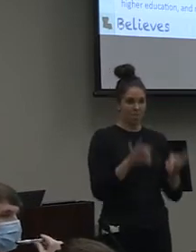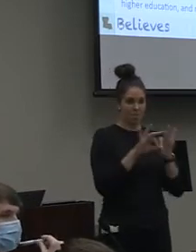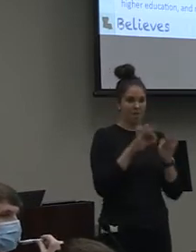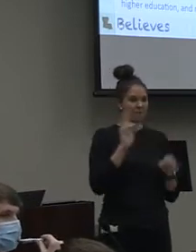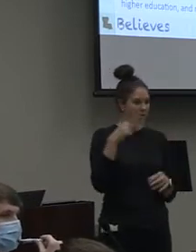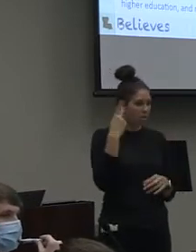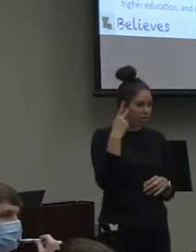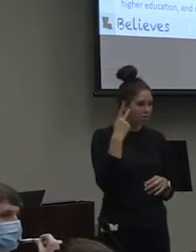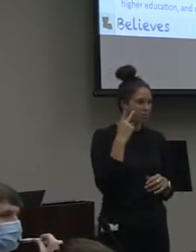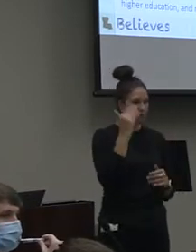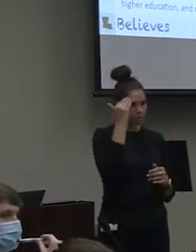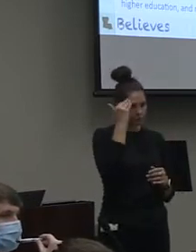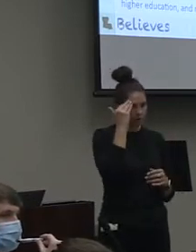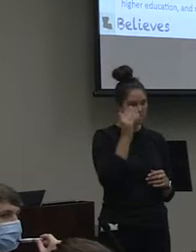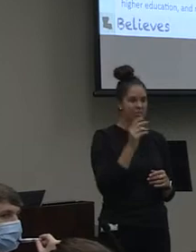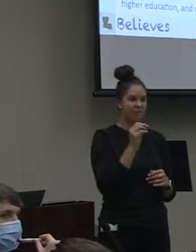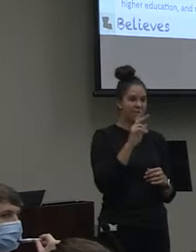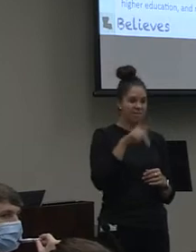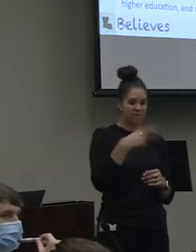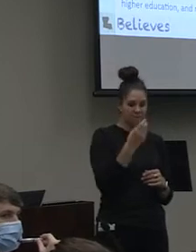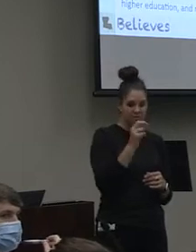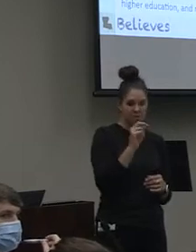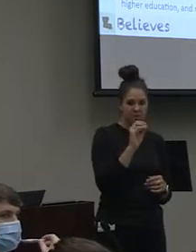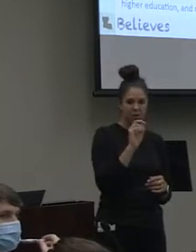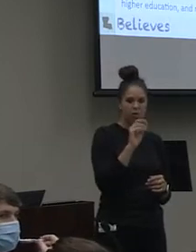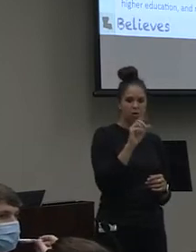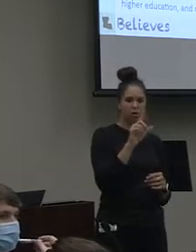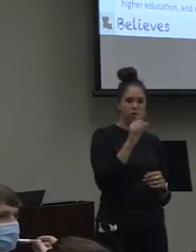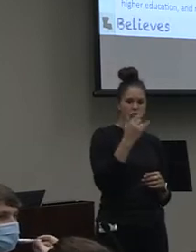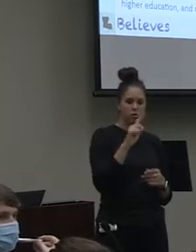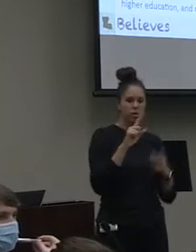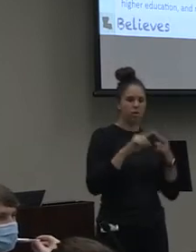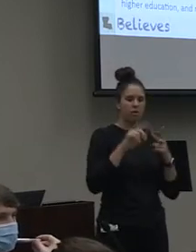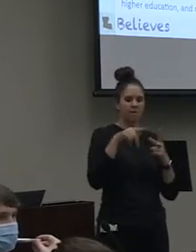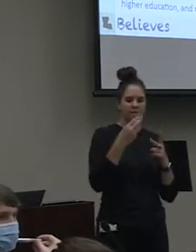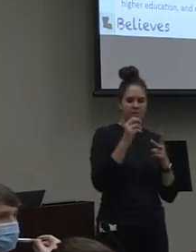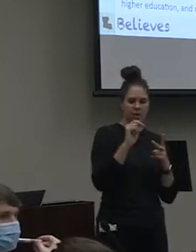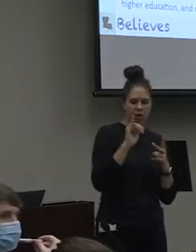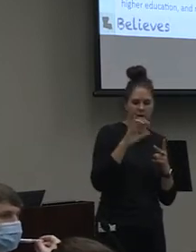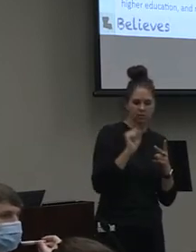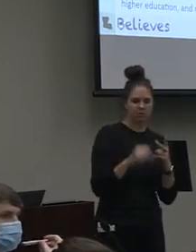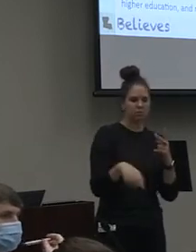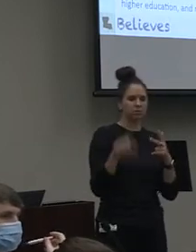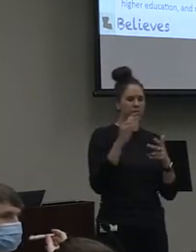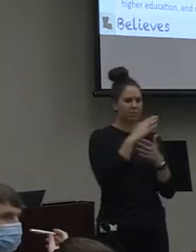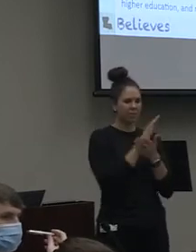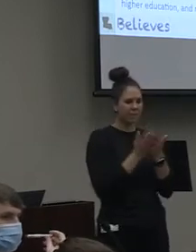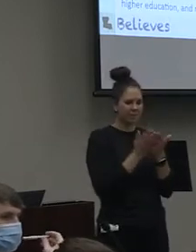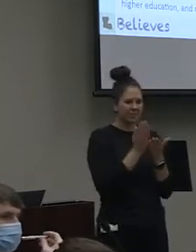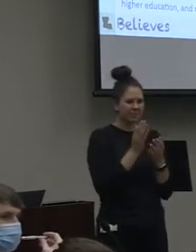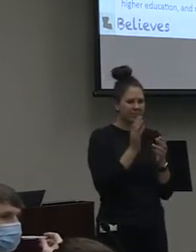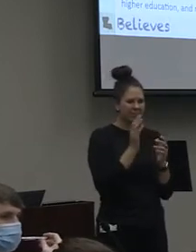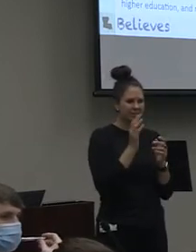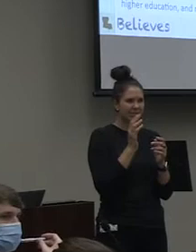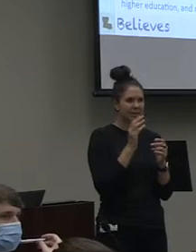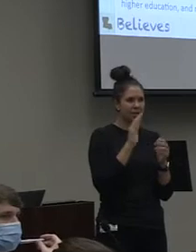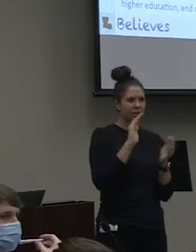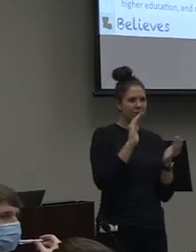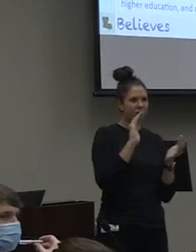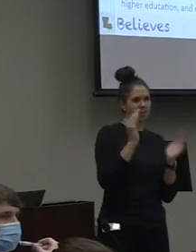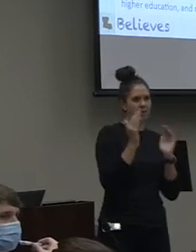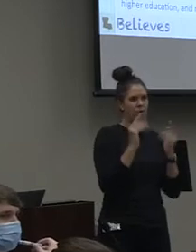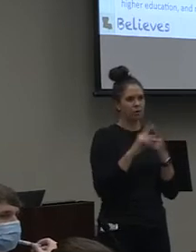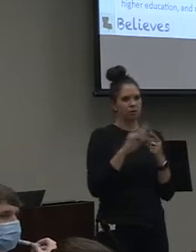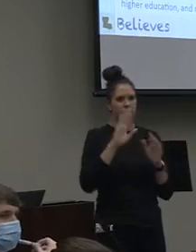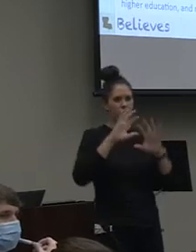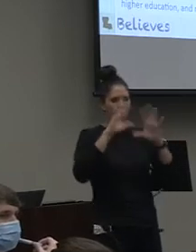phonological awareness and phonics and those pieces, as opposed to like a whole language type approach, is what